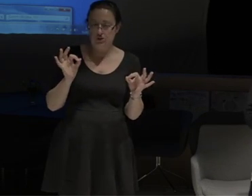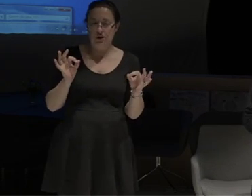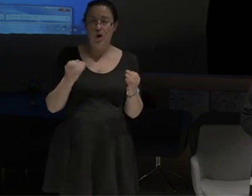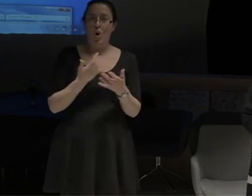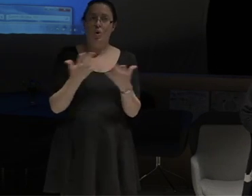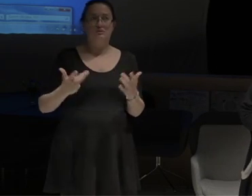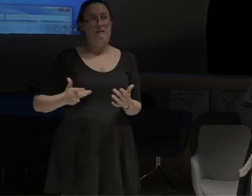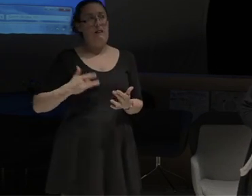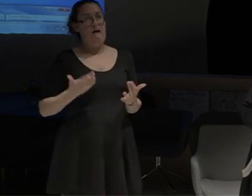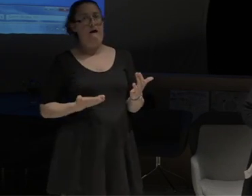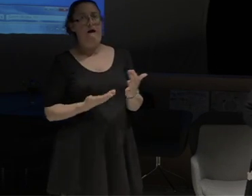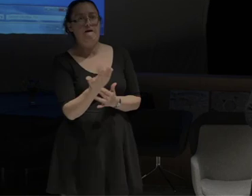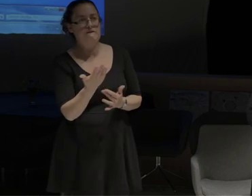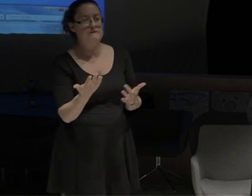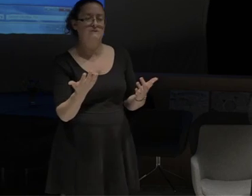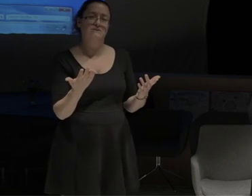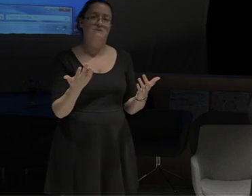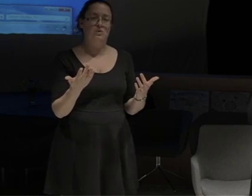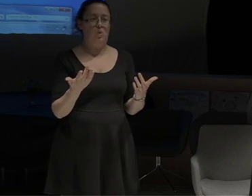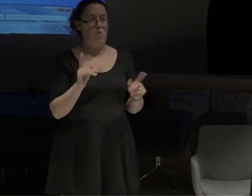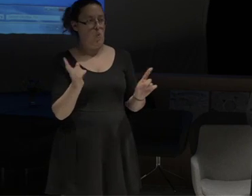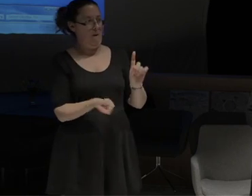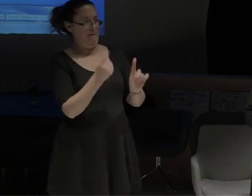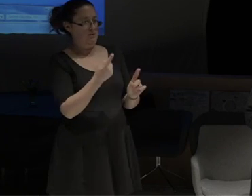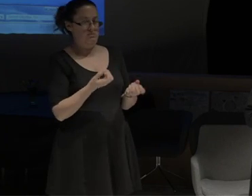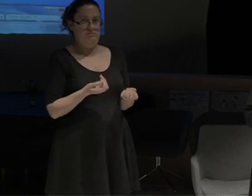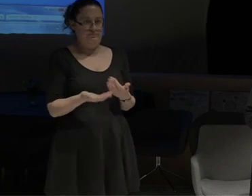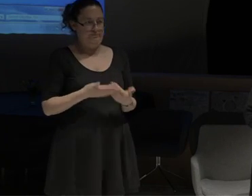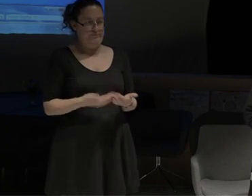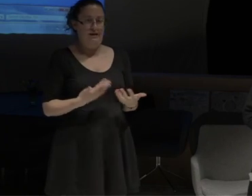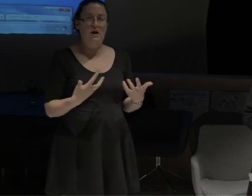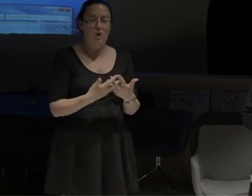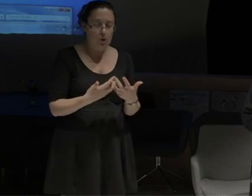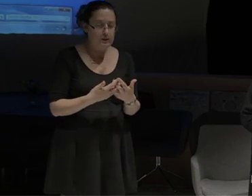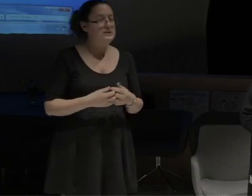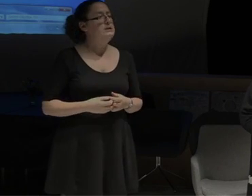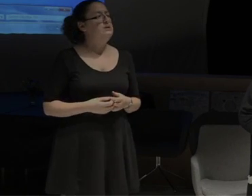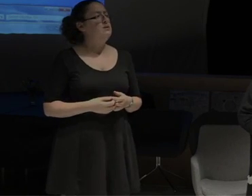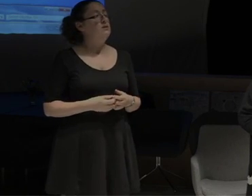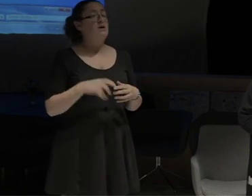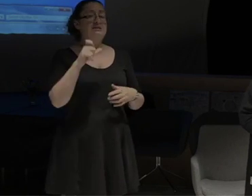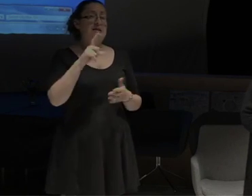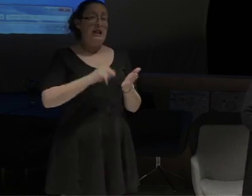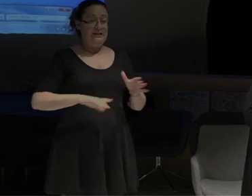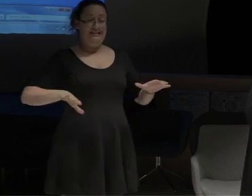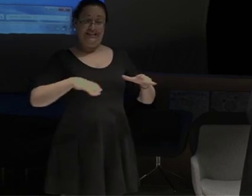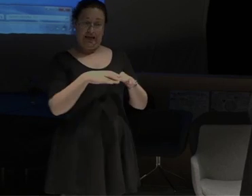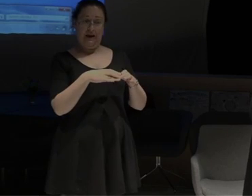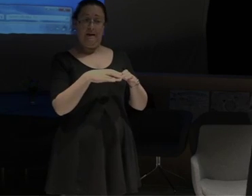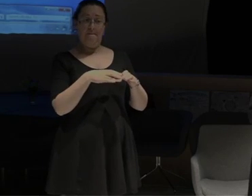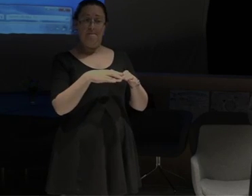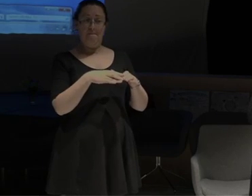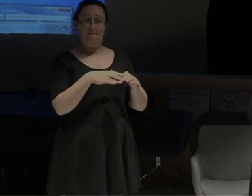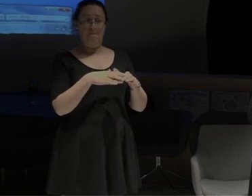been very live and kind of dealing with the moment. I then need to thank the rest of the team here at CityLit who have